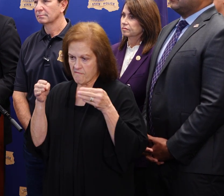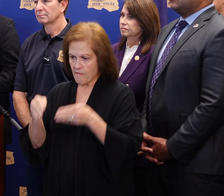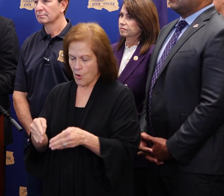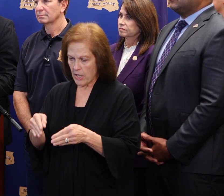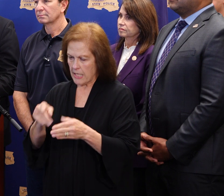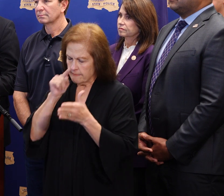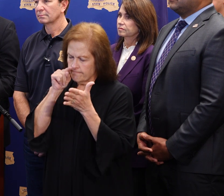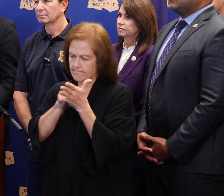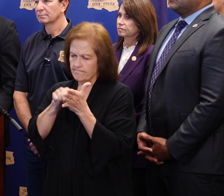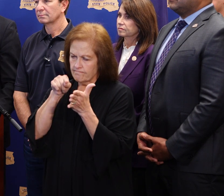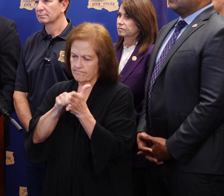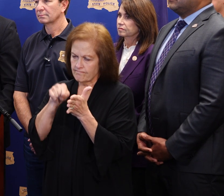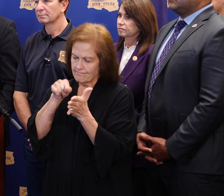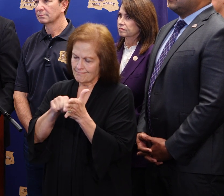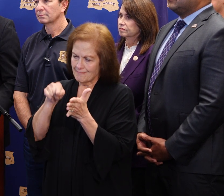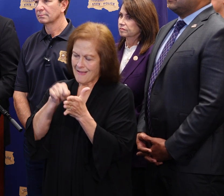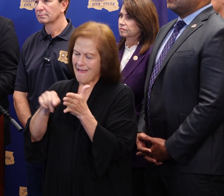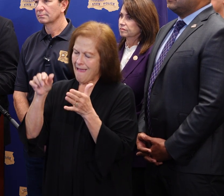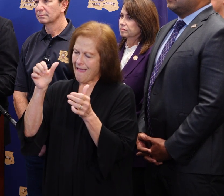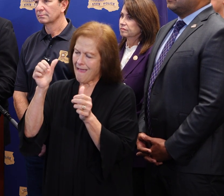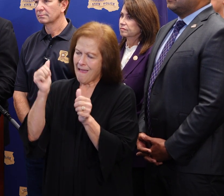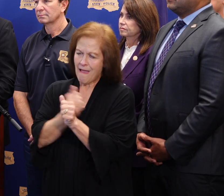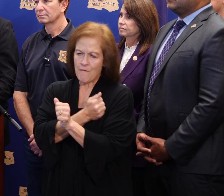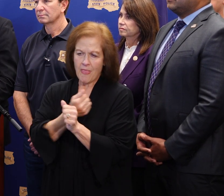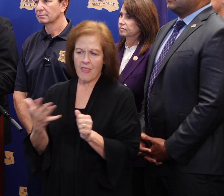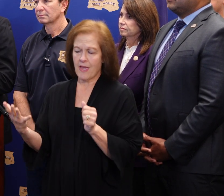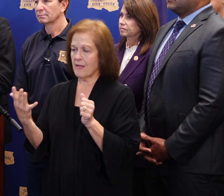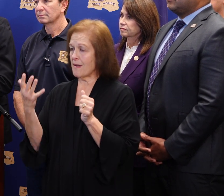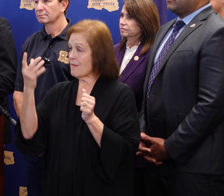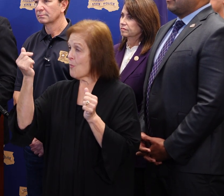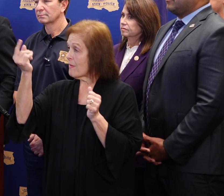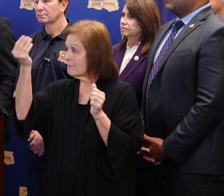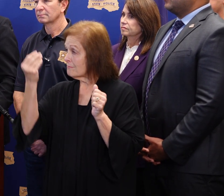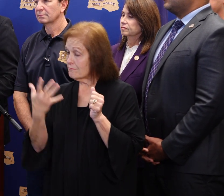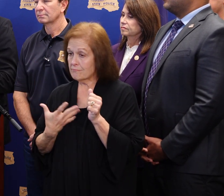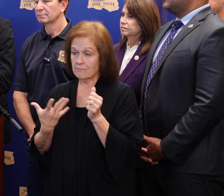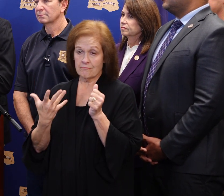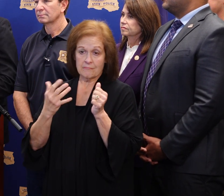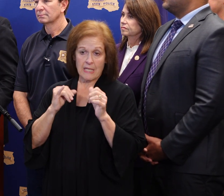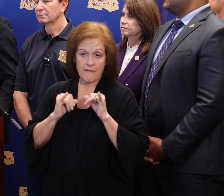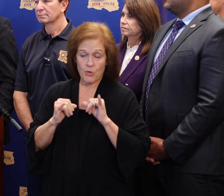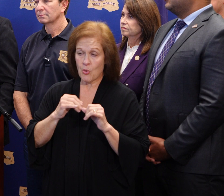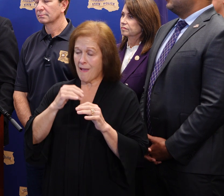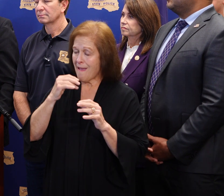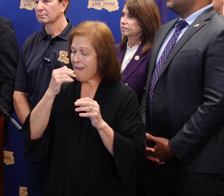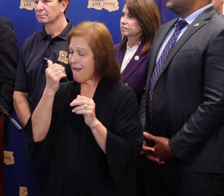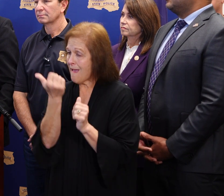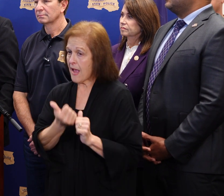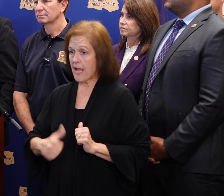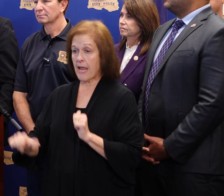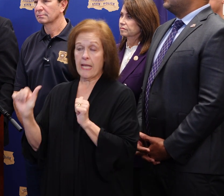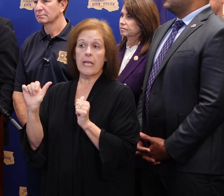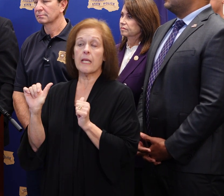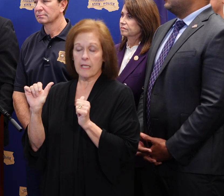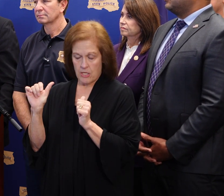tracking down every piece of evidence, every lead, every interview, every potential